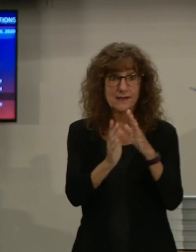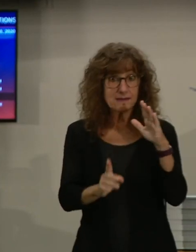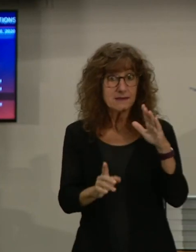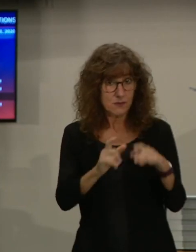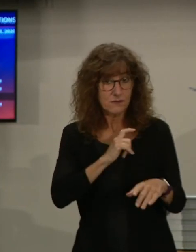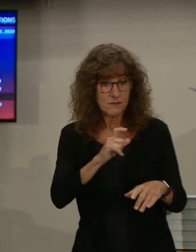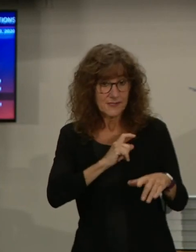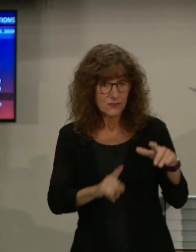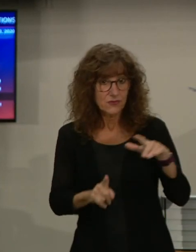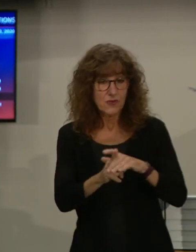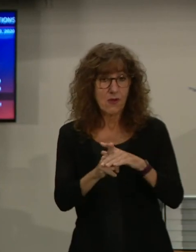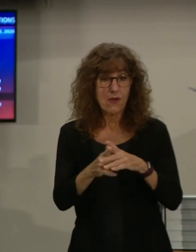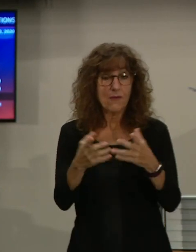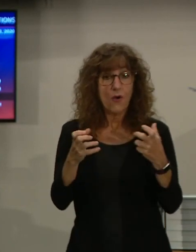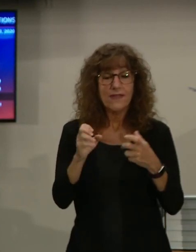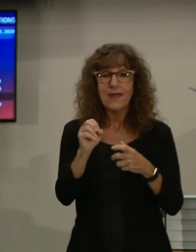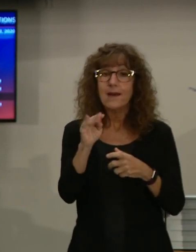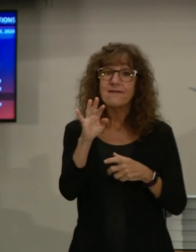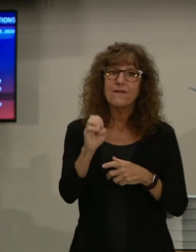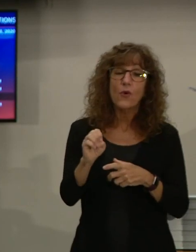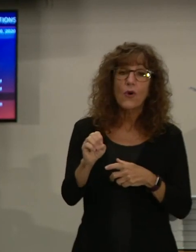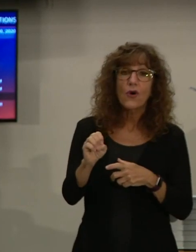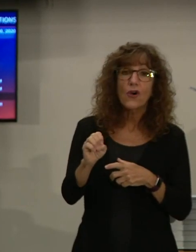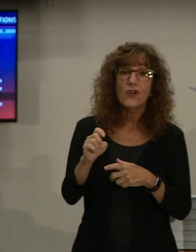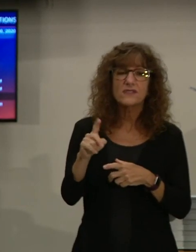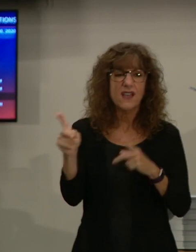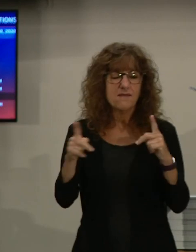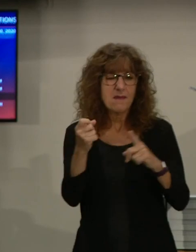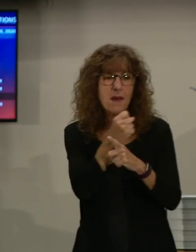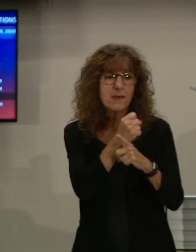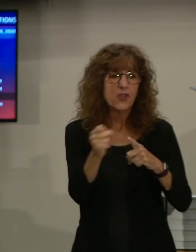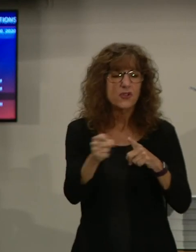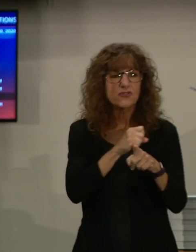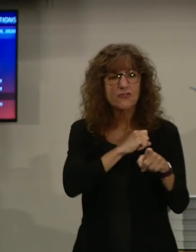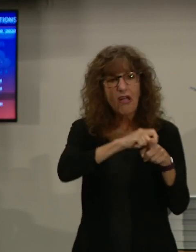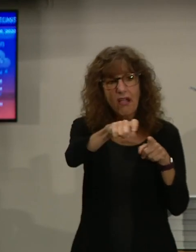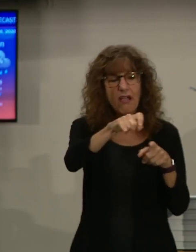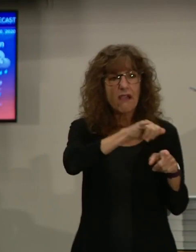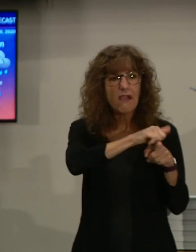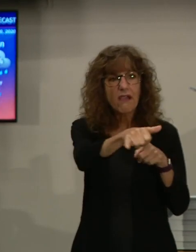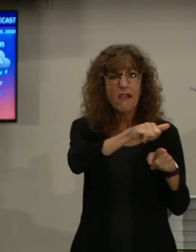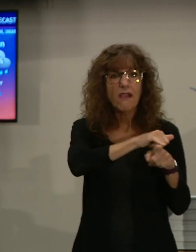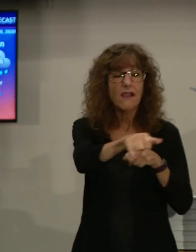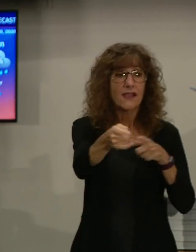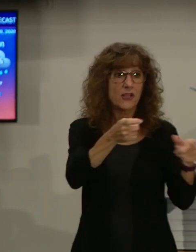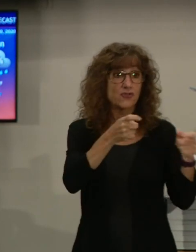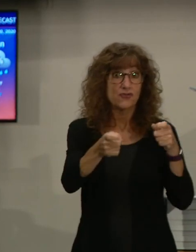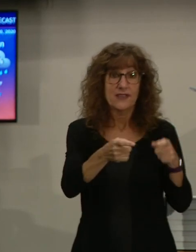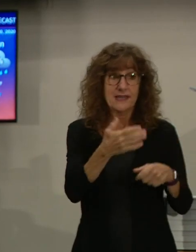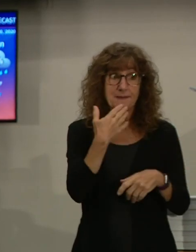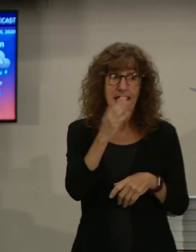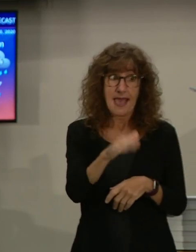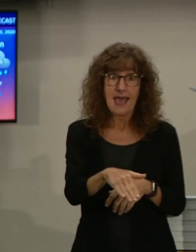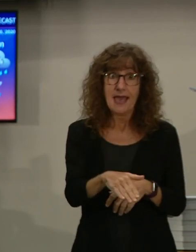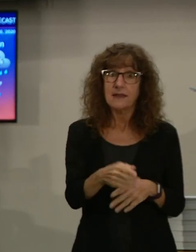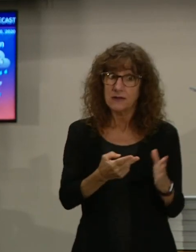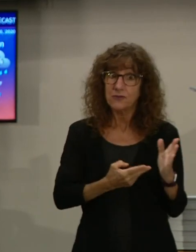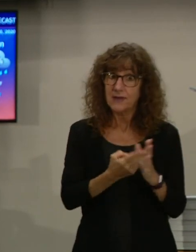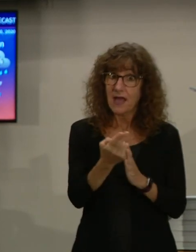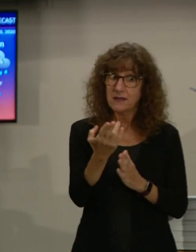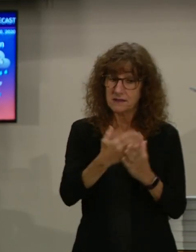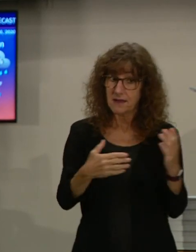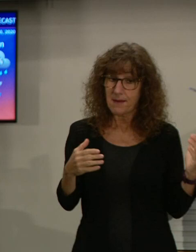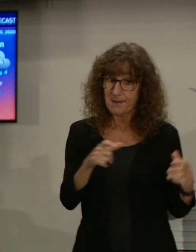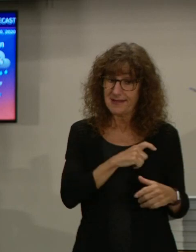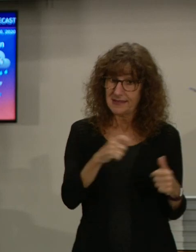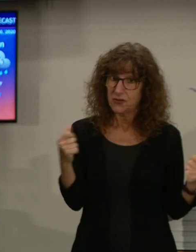want them to enforce, but they show up, they are abused, cursed at, and treated horribly. And some of them, to be honest with you, are afraid.